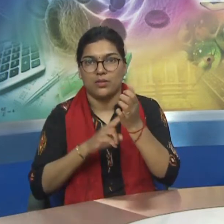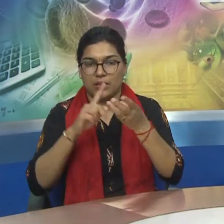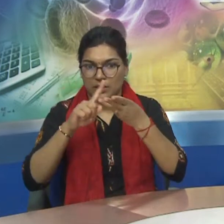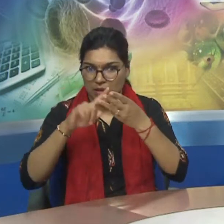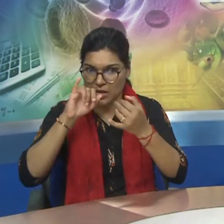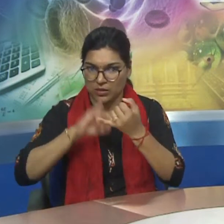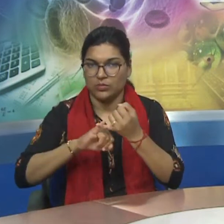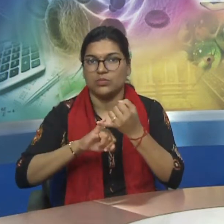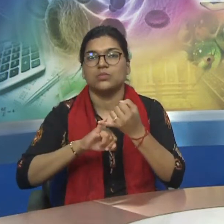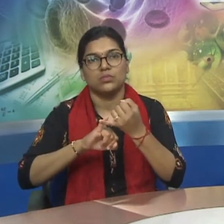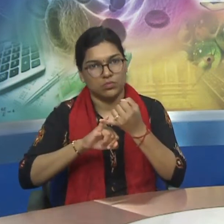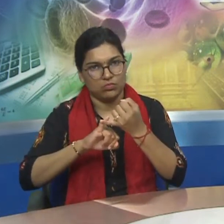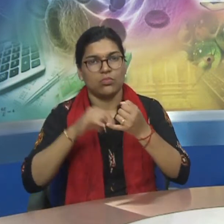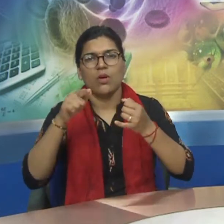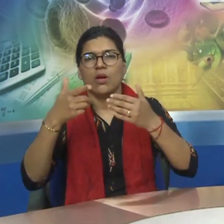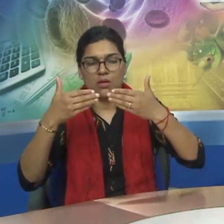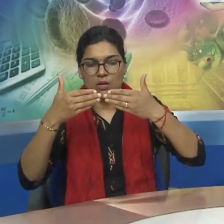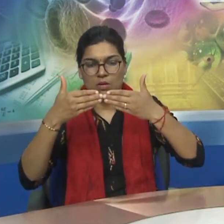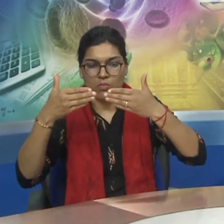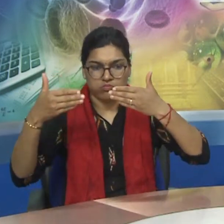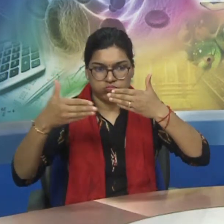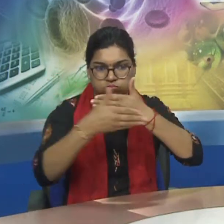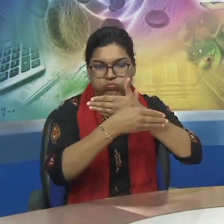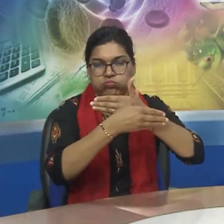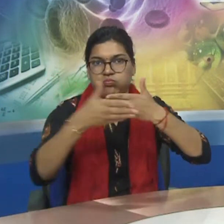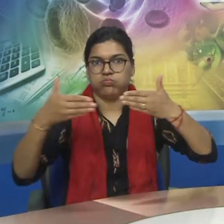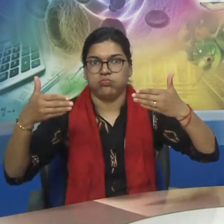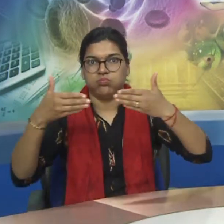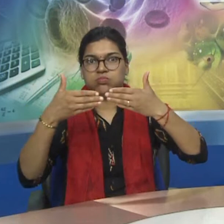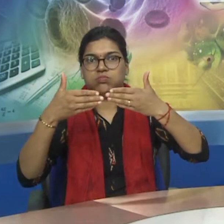Now here we will understand how can we freeze panes.